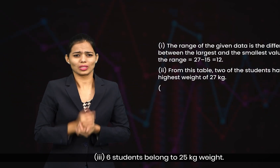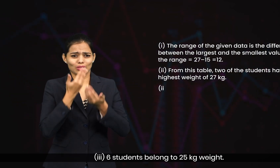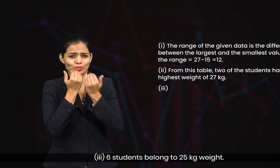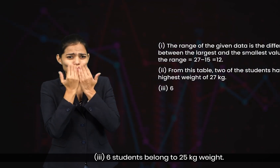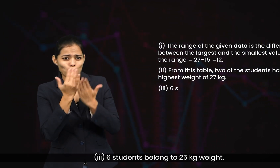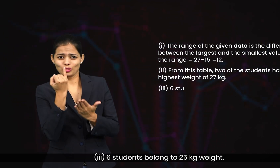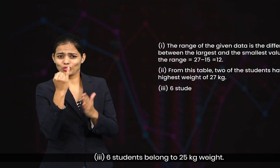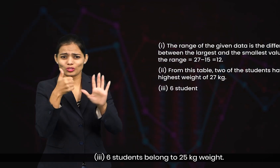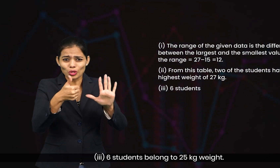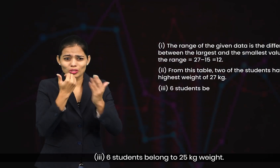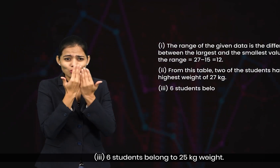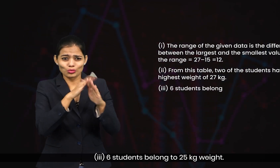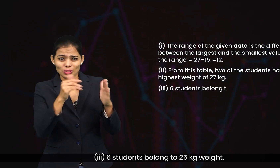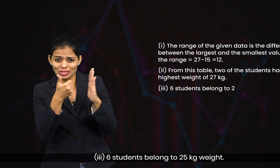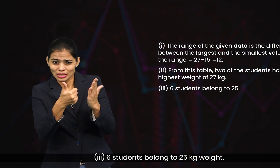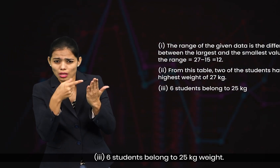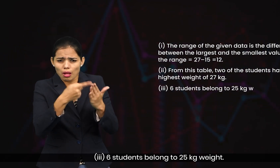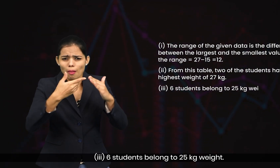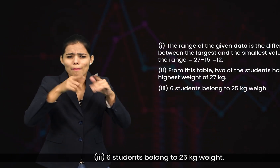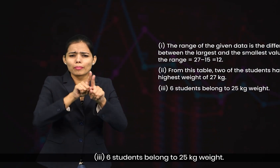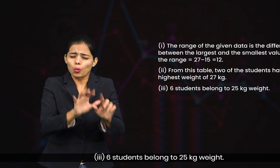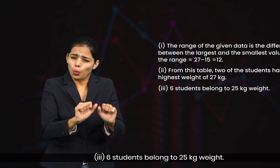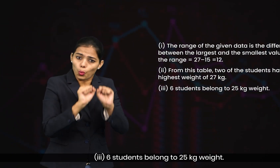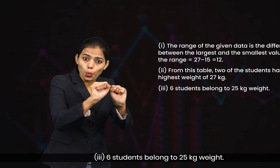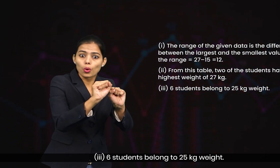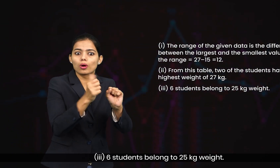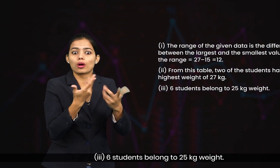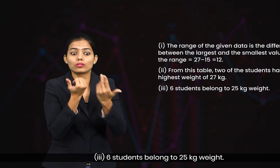6 students belong to 25 kg weight.